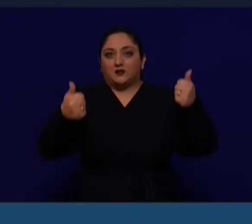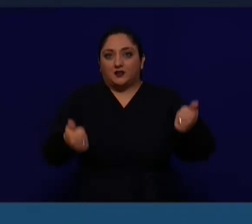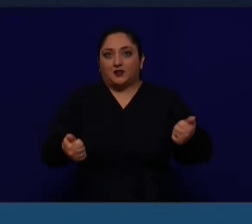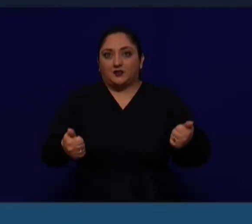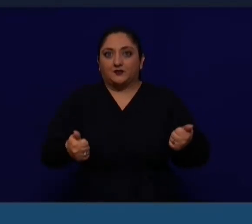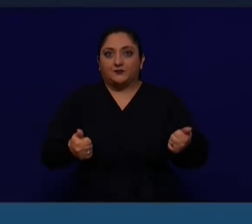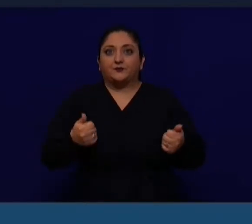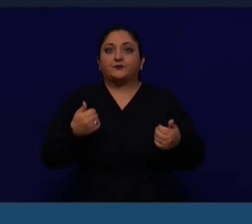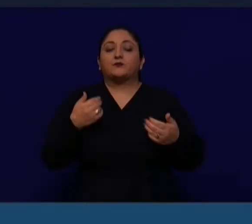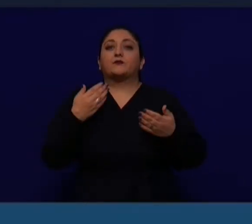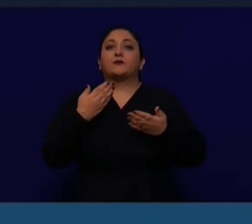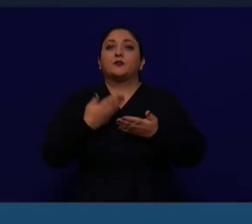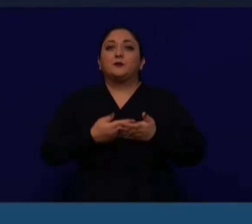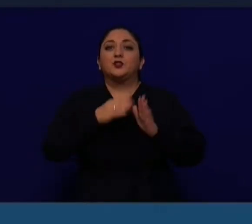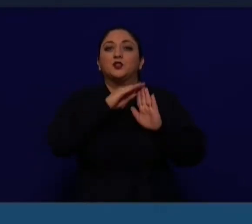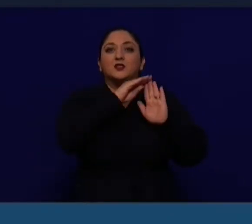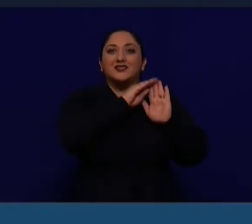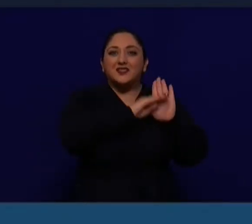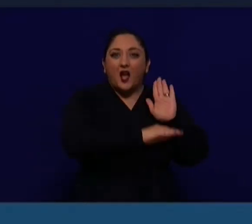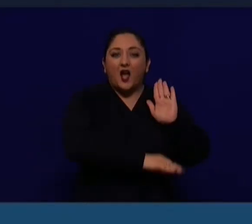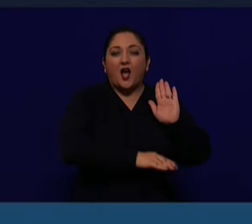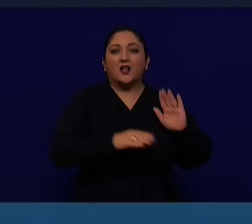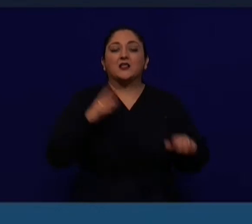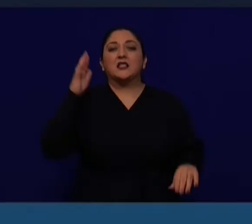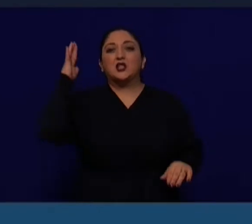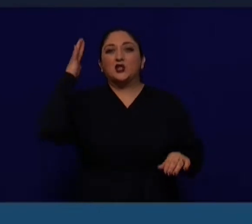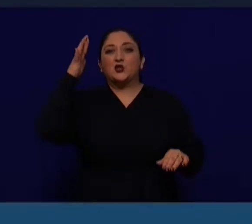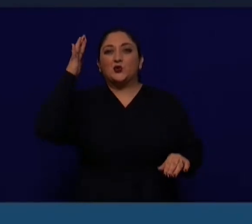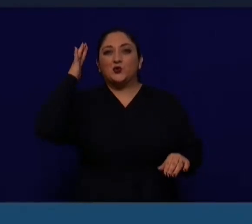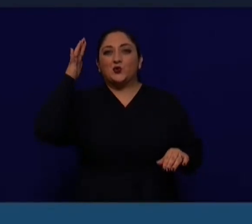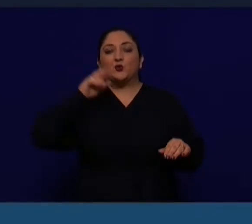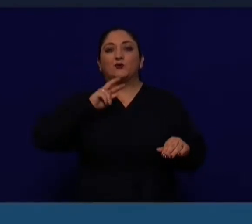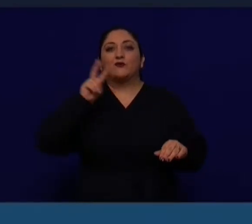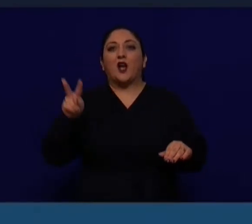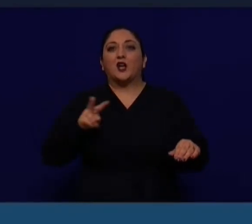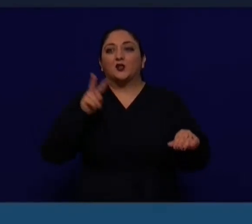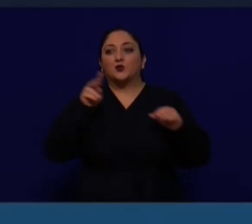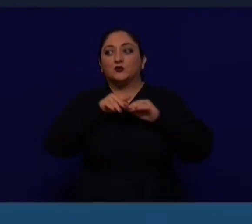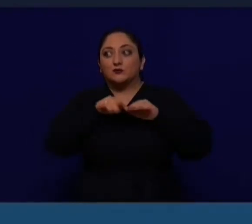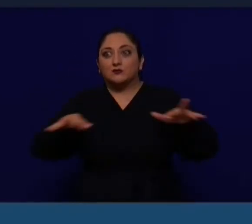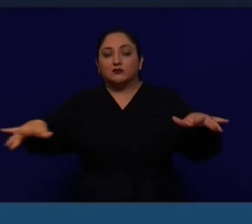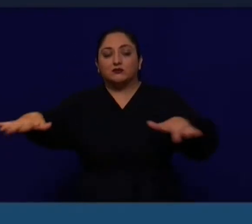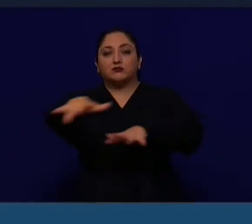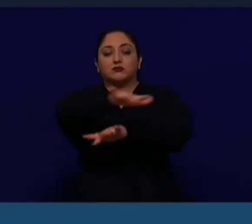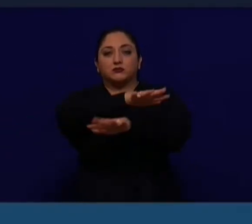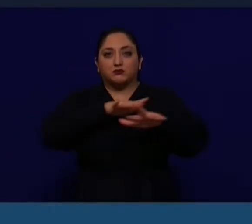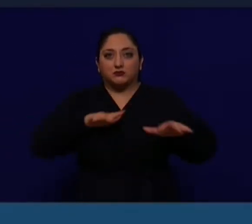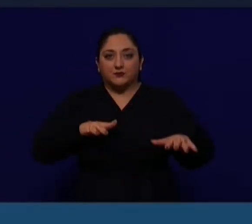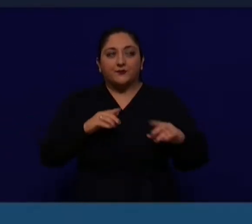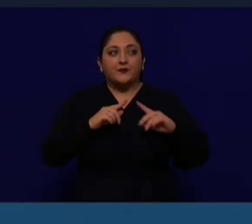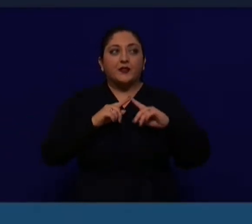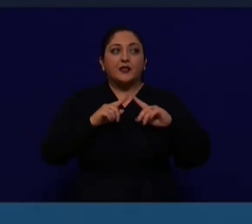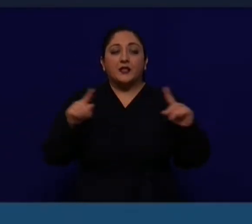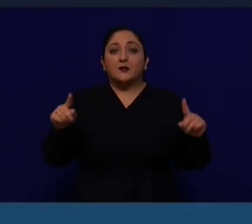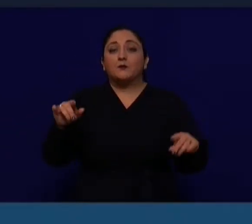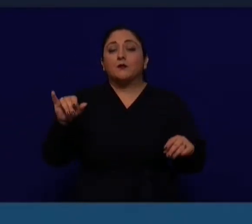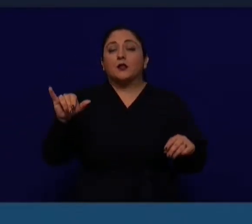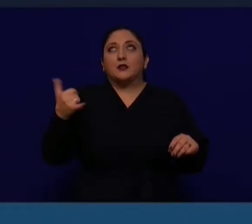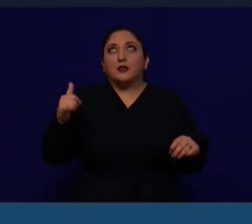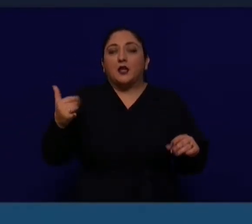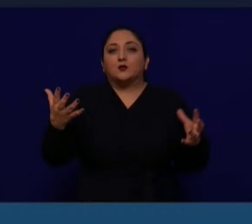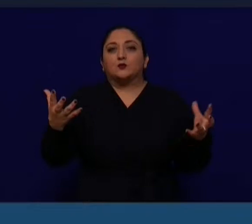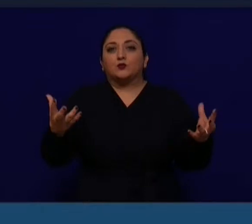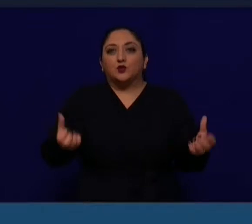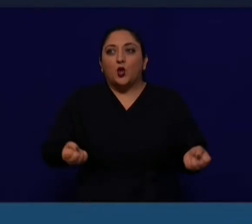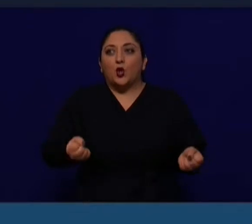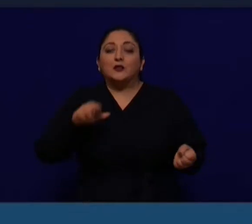tista' tkun qiegħda tnaqqas iċ-ċans li inti ikollok trasmissjoni ma' xulxin. Però jekk ikun ħajkun hemm ħadd